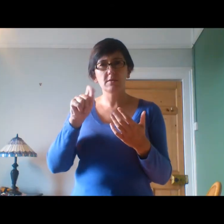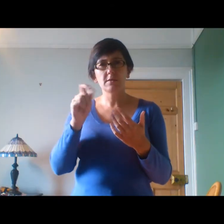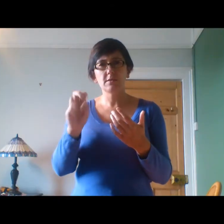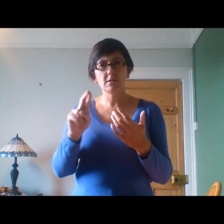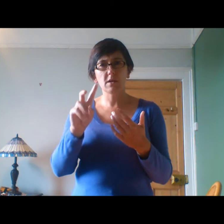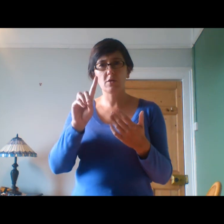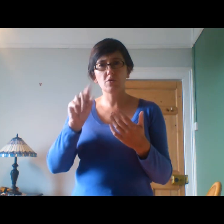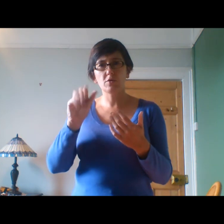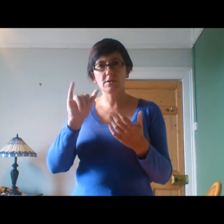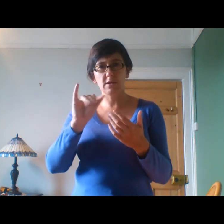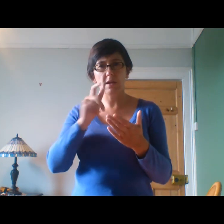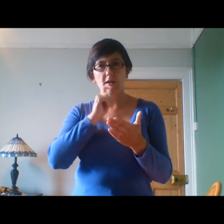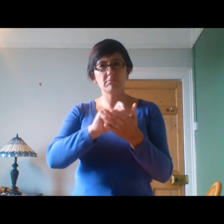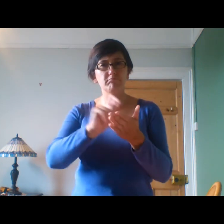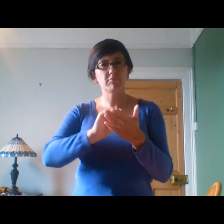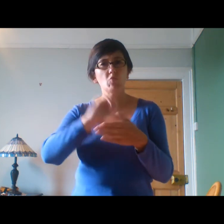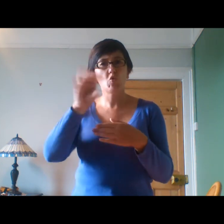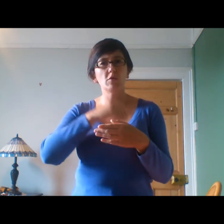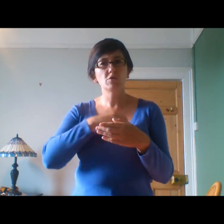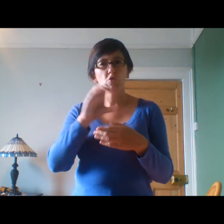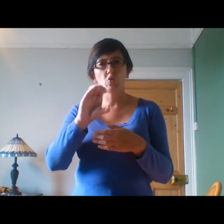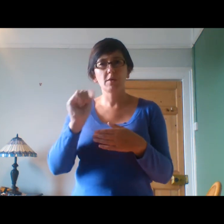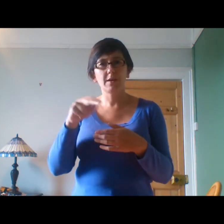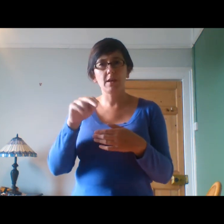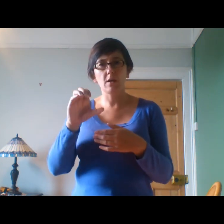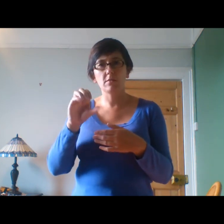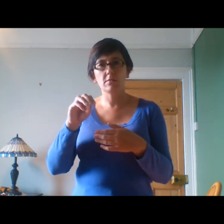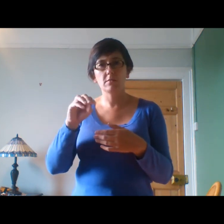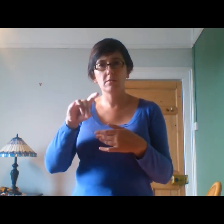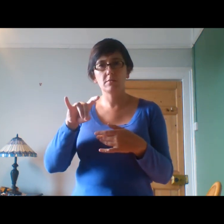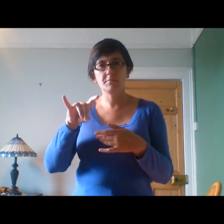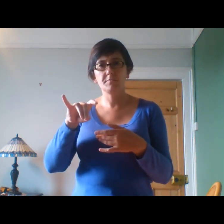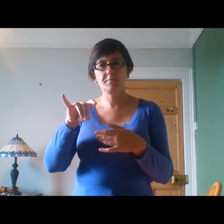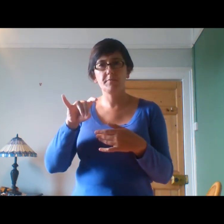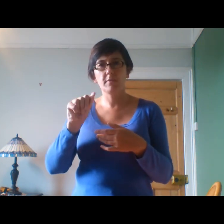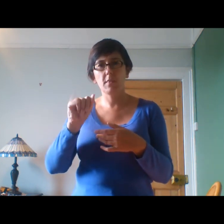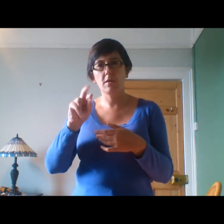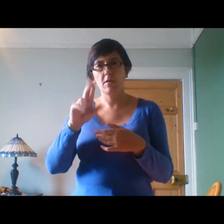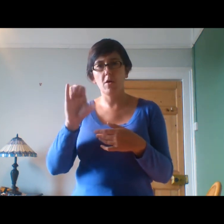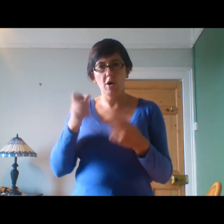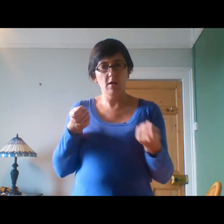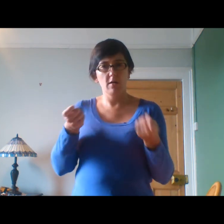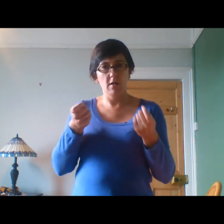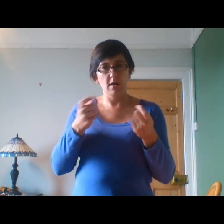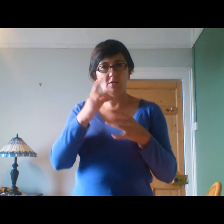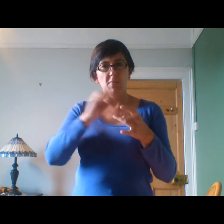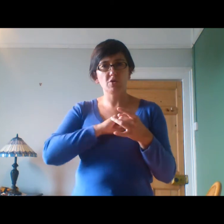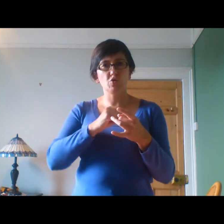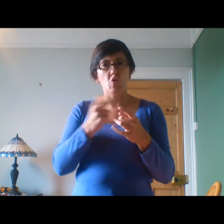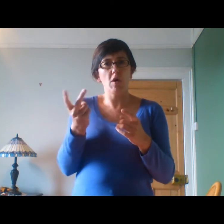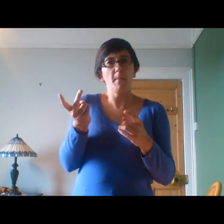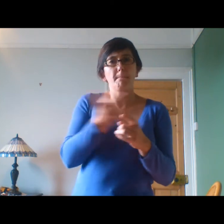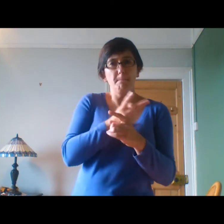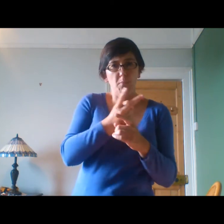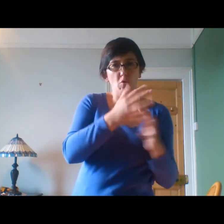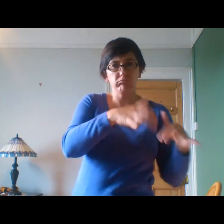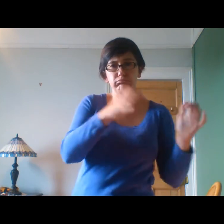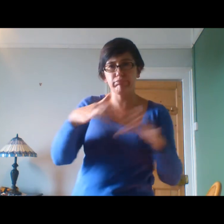the Ceann Comhairle requesting that both houses of the Oireachtas will have the ISL interpreter in place next week, because the deaf community will be attending